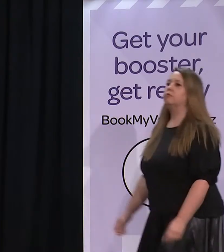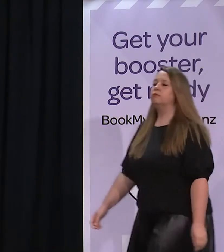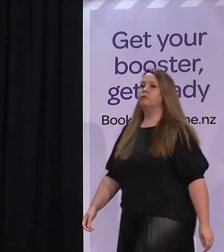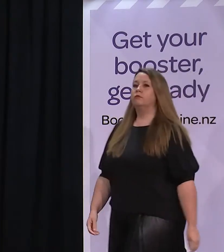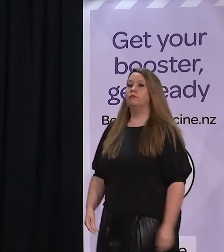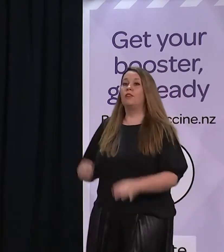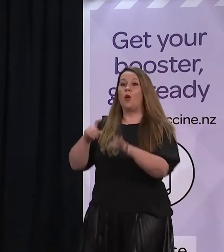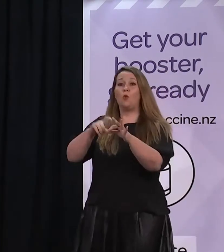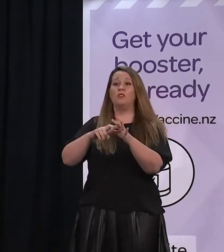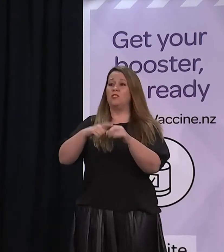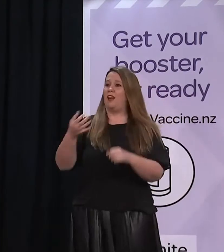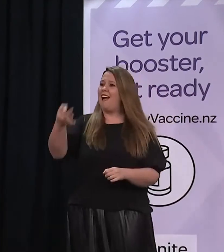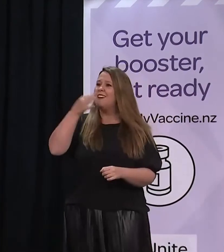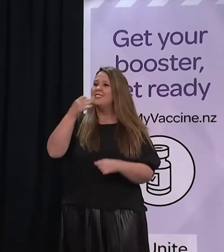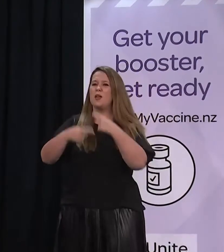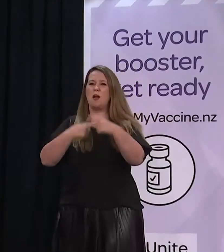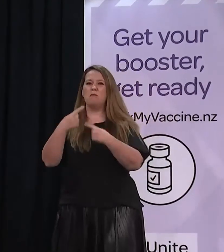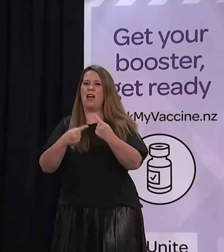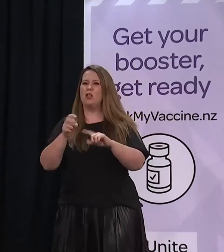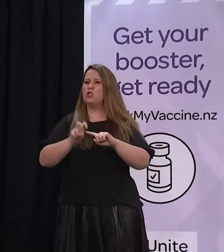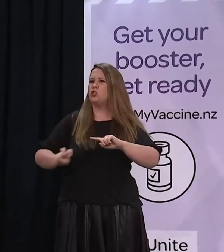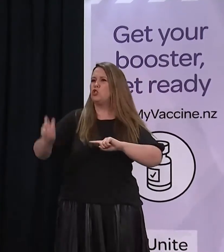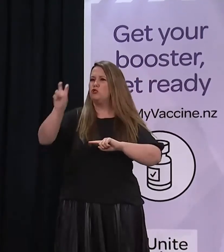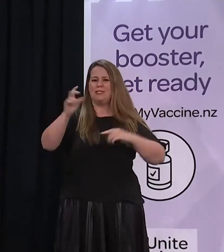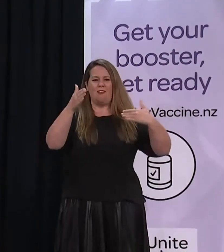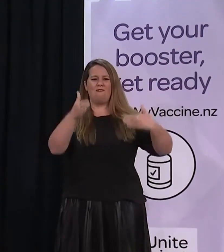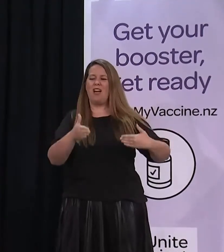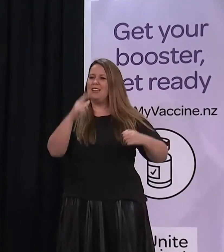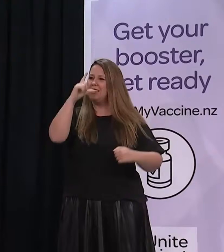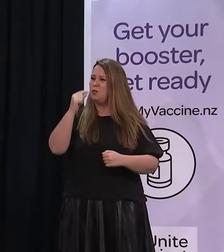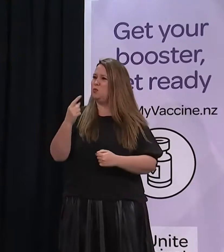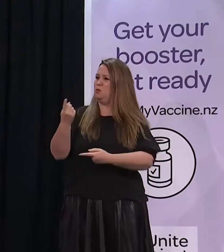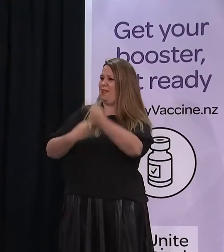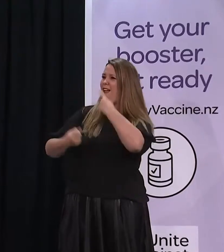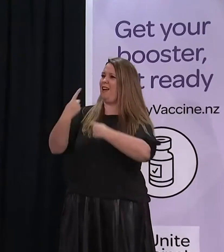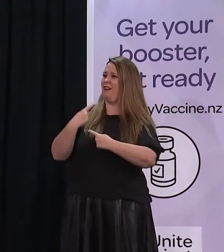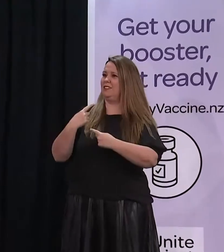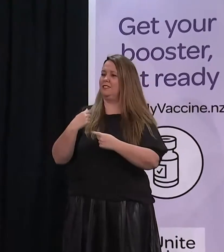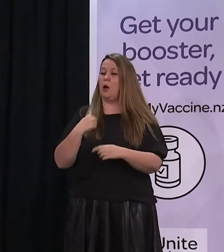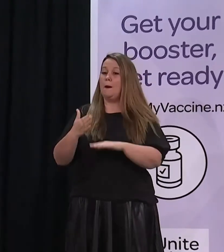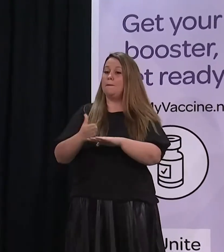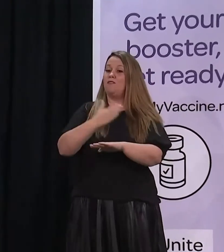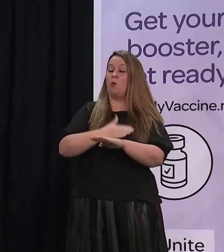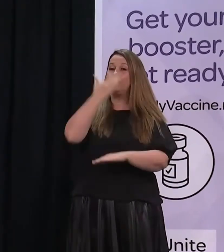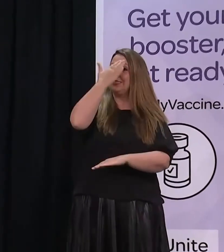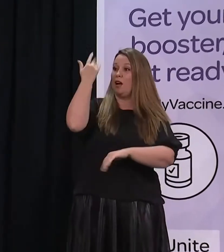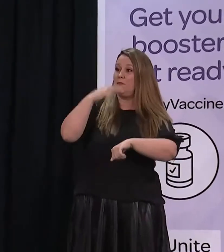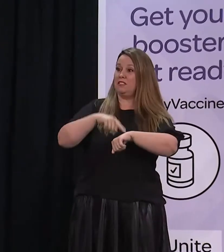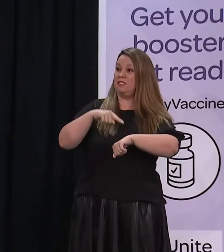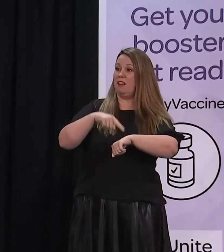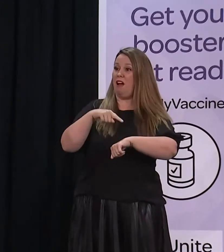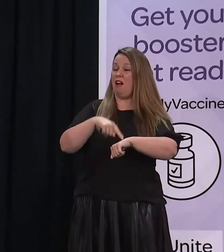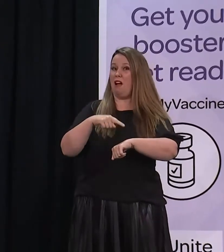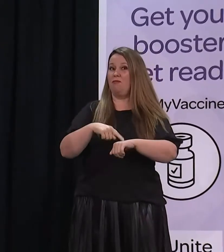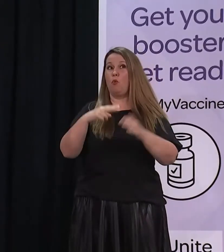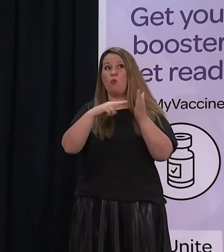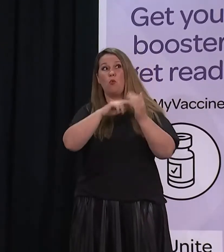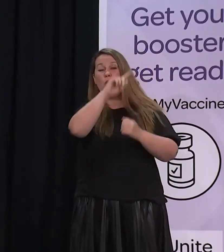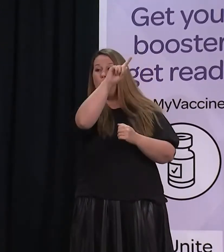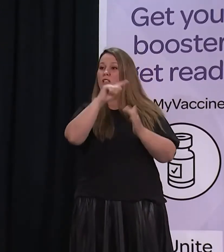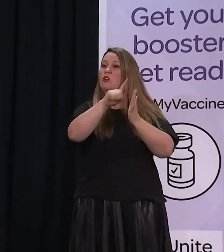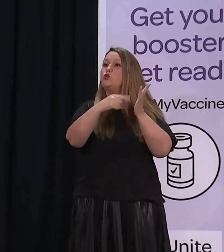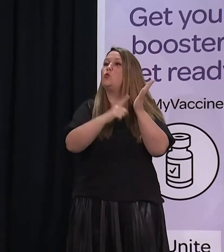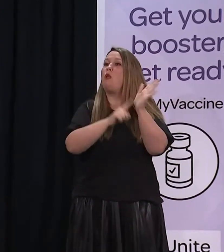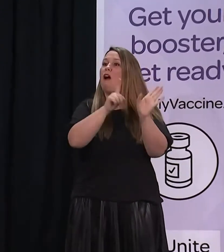when the changes around the tourism phase might come in? Can we expect an announcement before the summer period in the Northern Hemisphere, for example? Yeah,